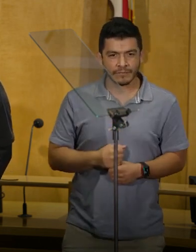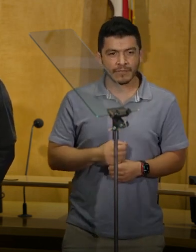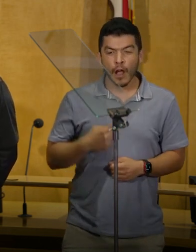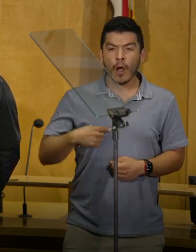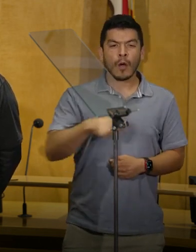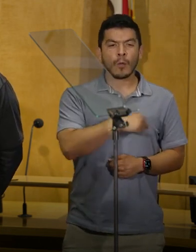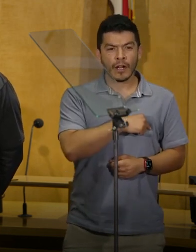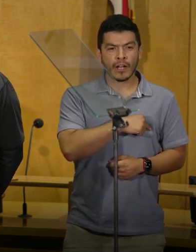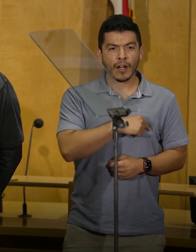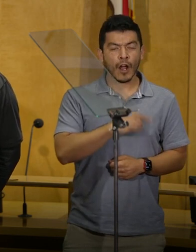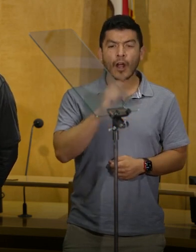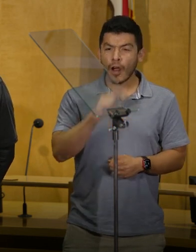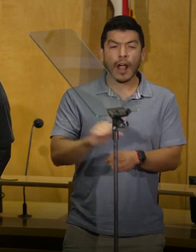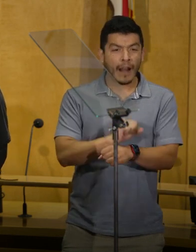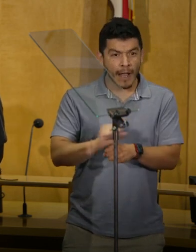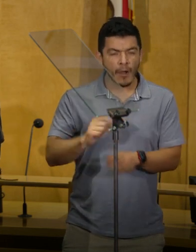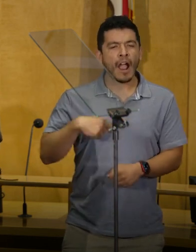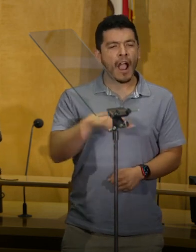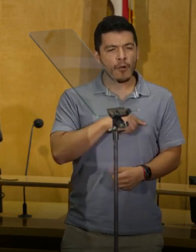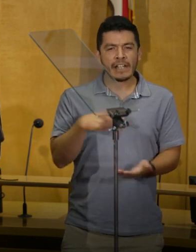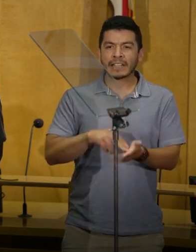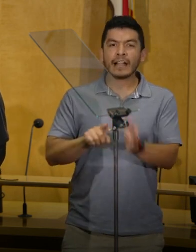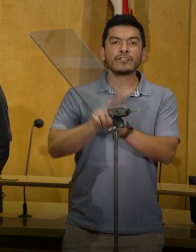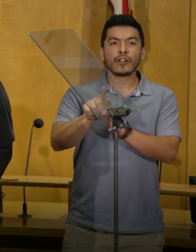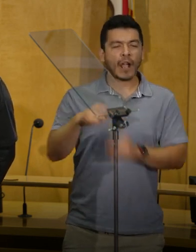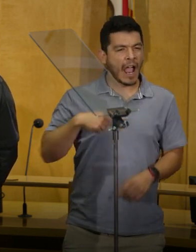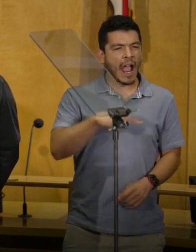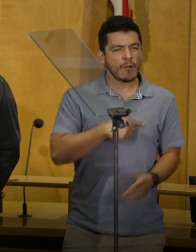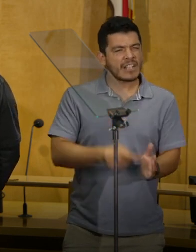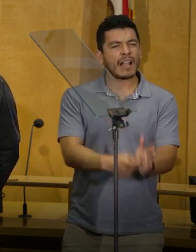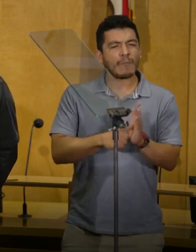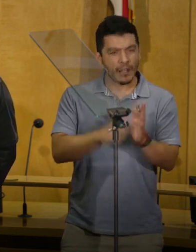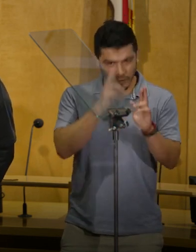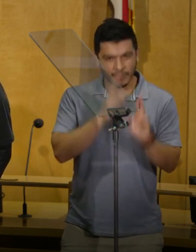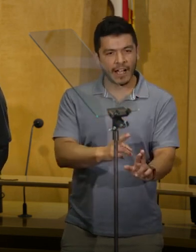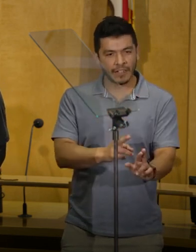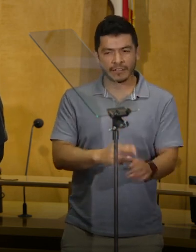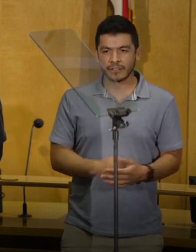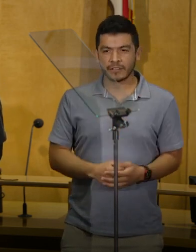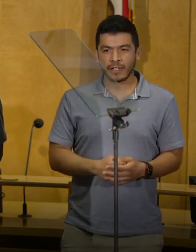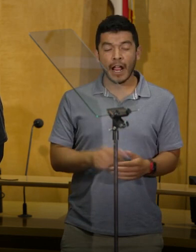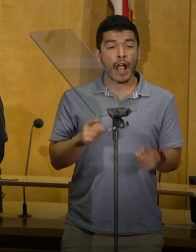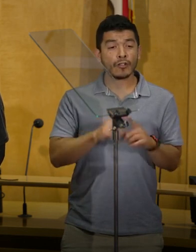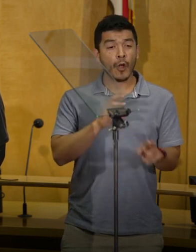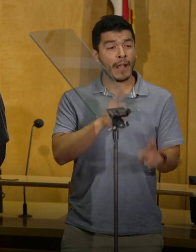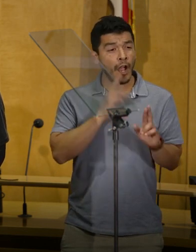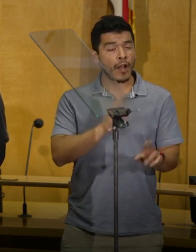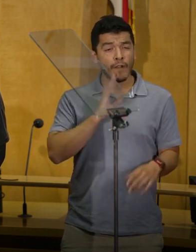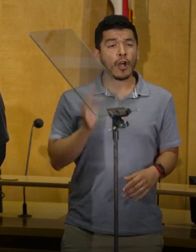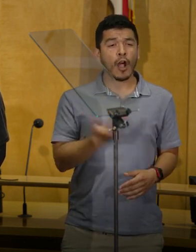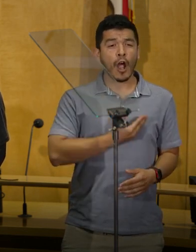We are labor and we stand tall and we demand respect and to be honored for